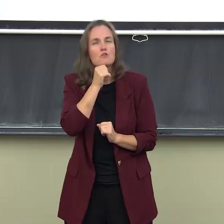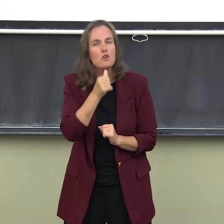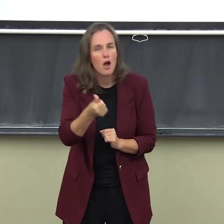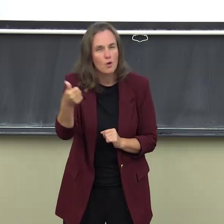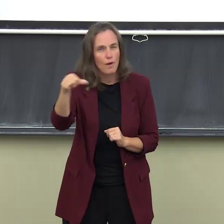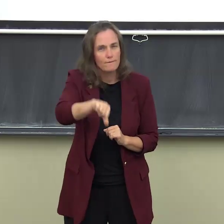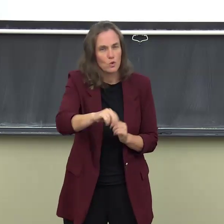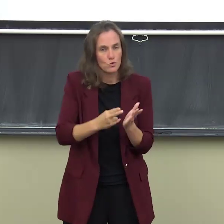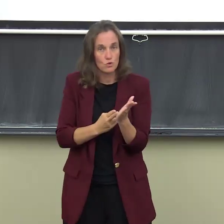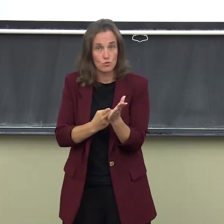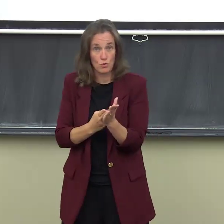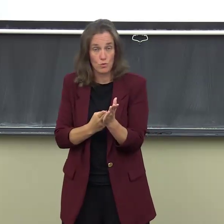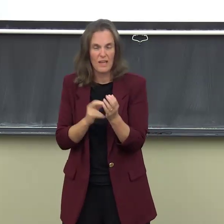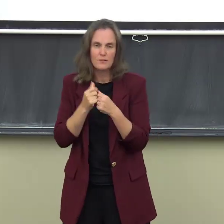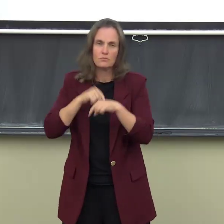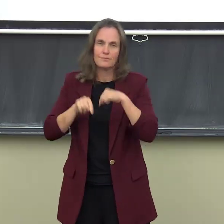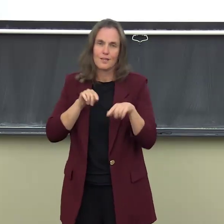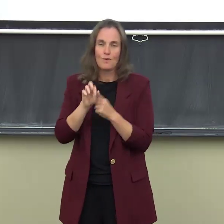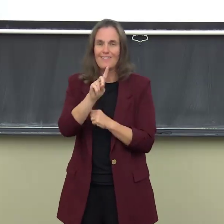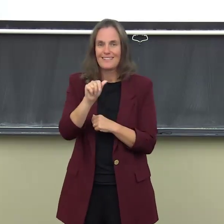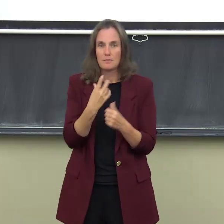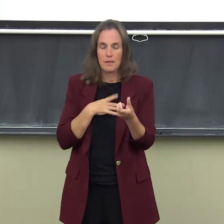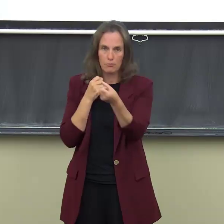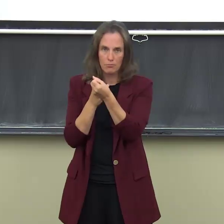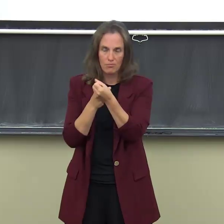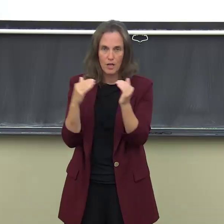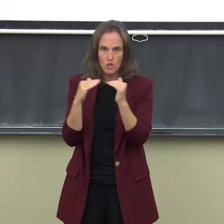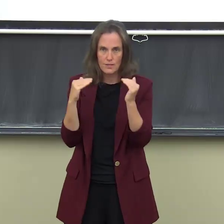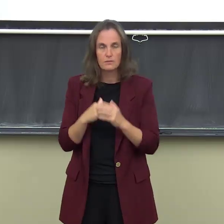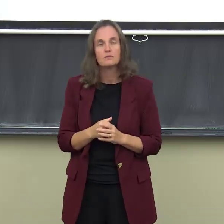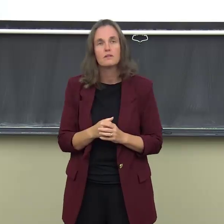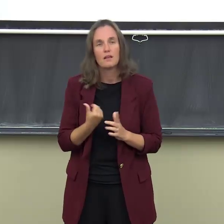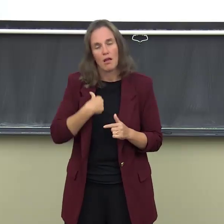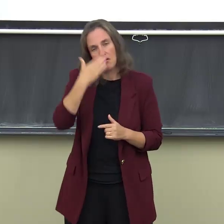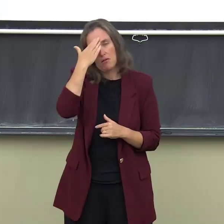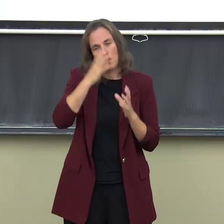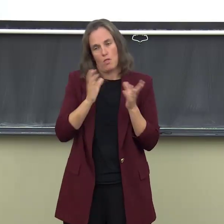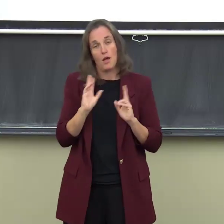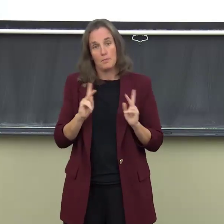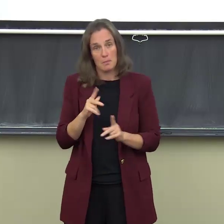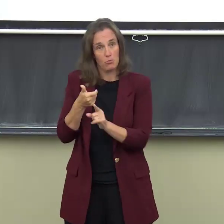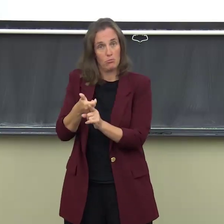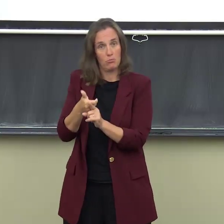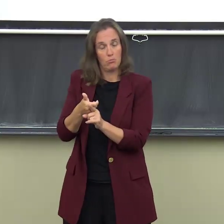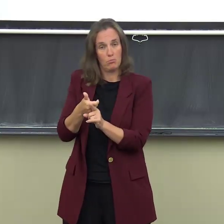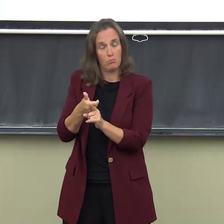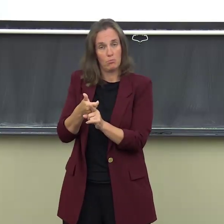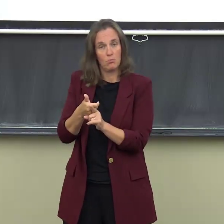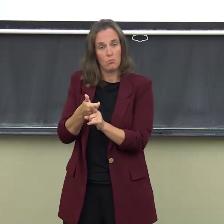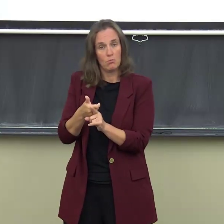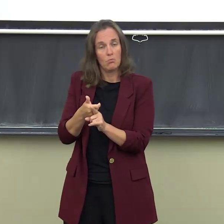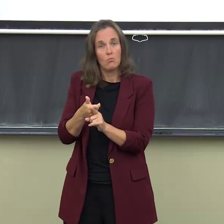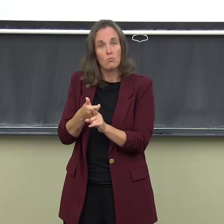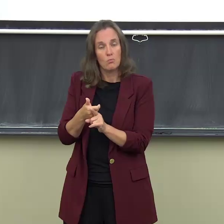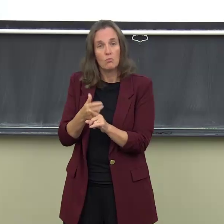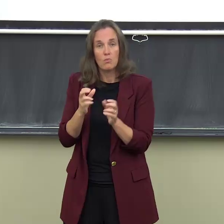and this kind of comes back to with disability justice, I know a lot of people themselves are countering their own sense. Are